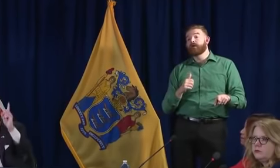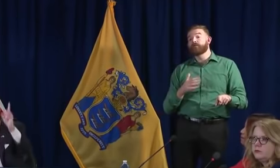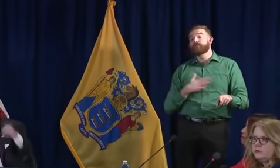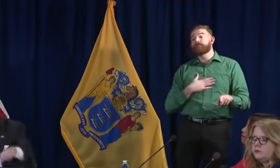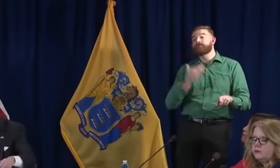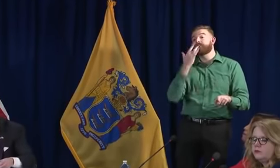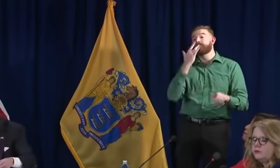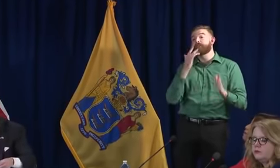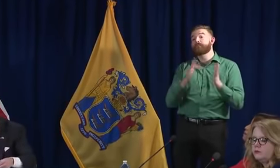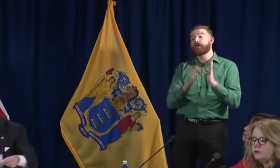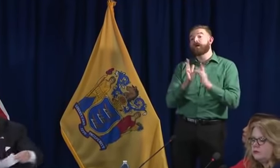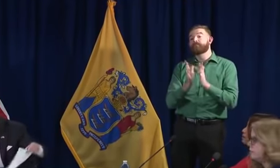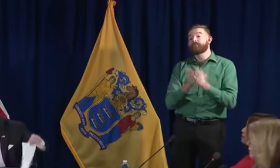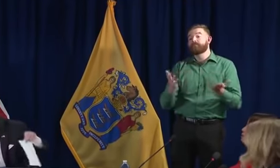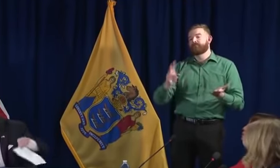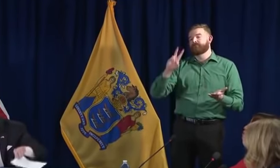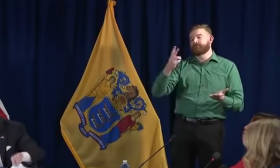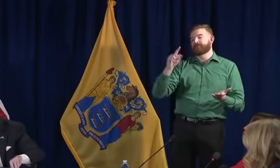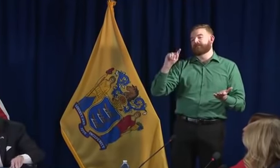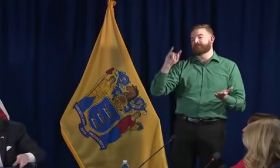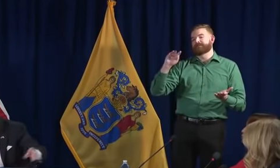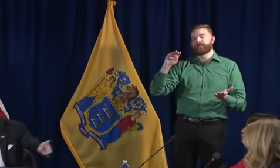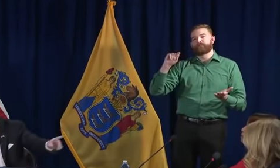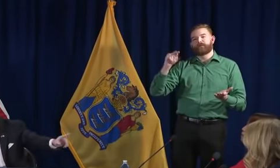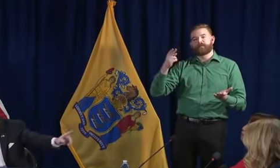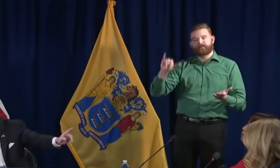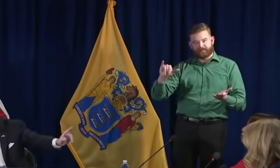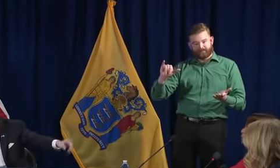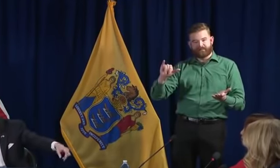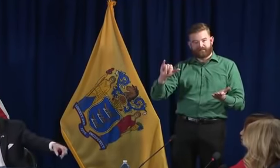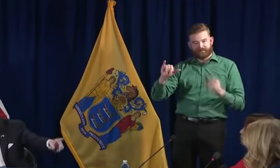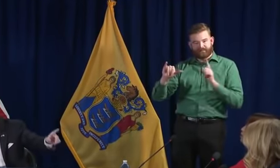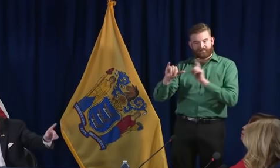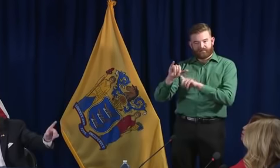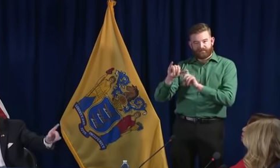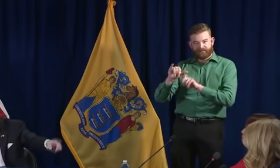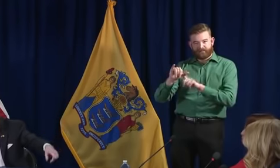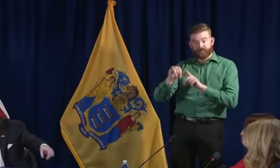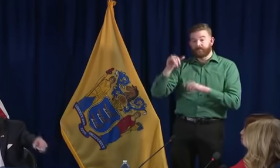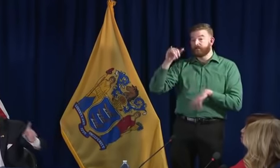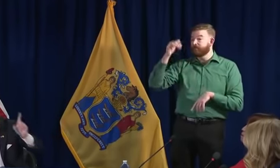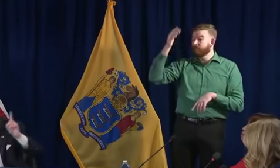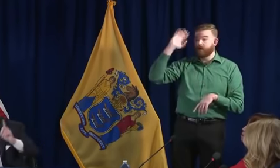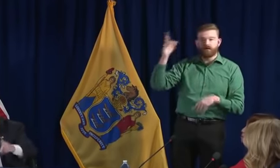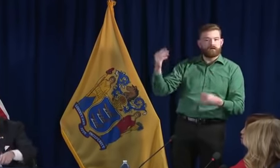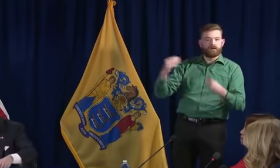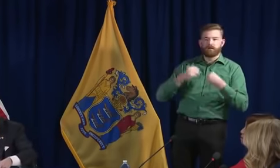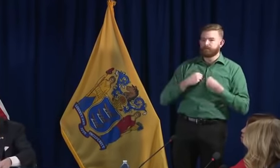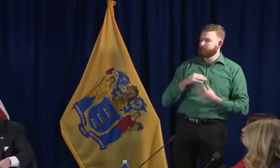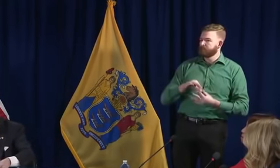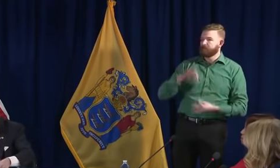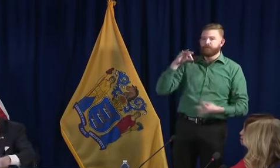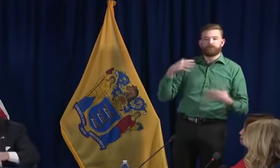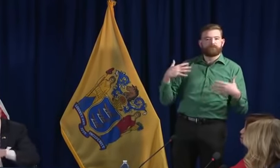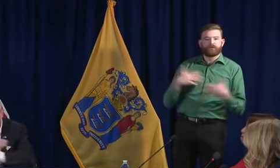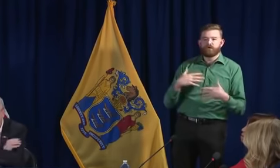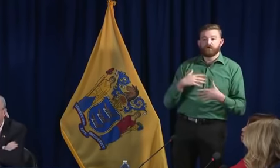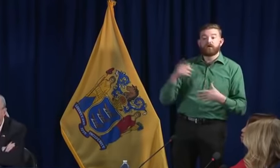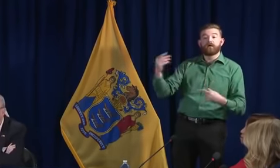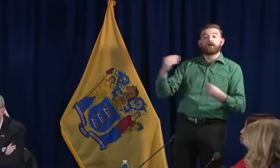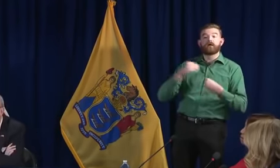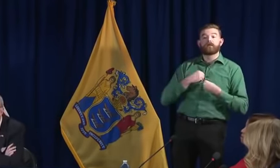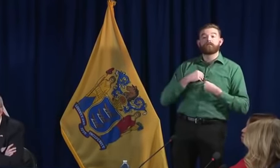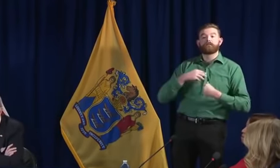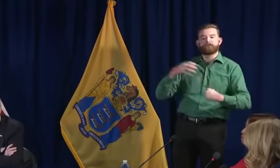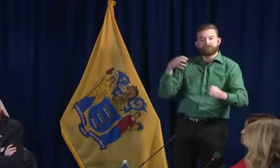7, "For God hath not given us a spirit of fear, but of power and of love and of a sound mind." And as I